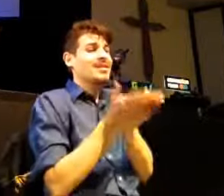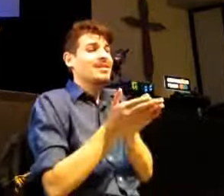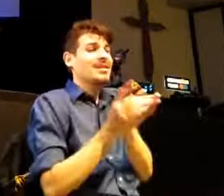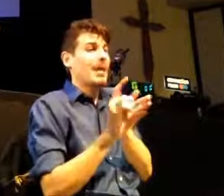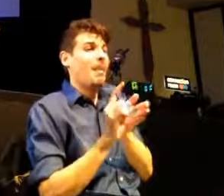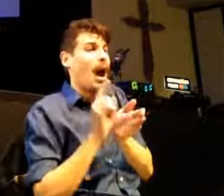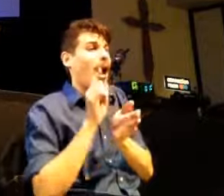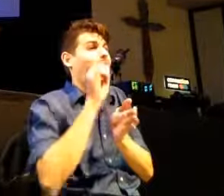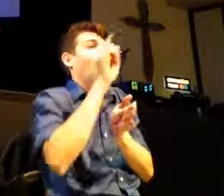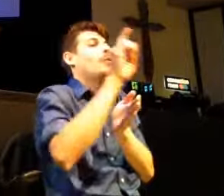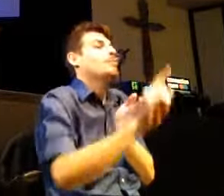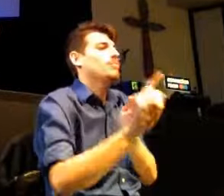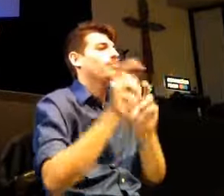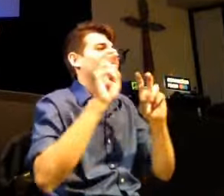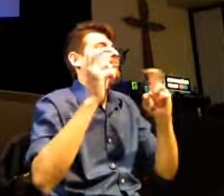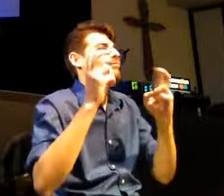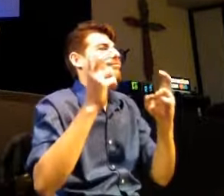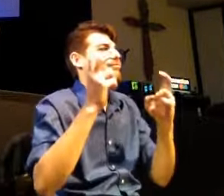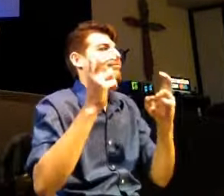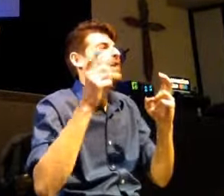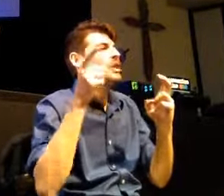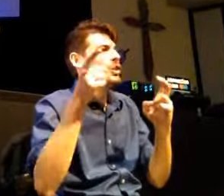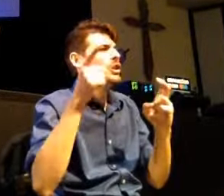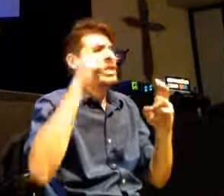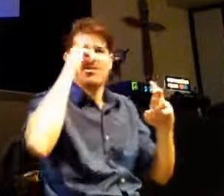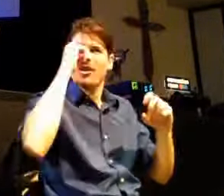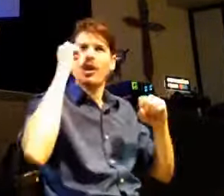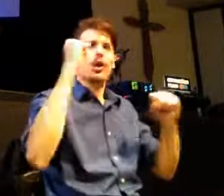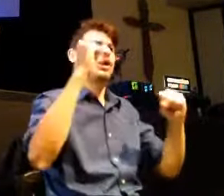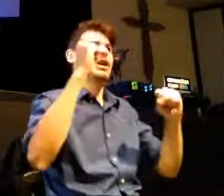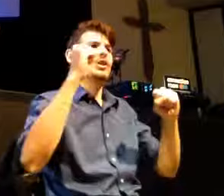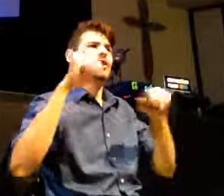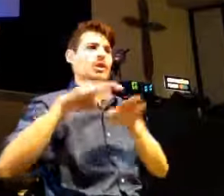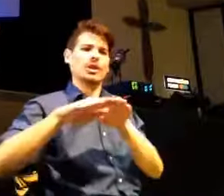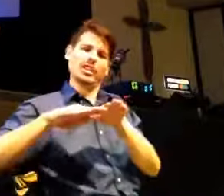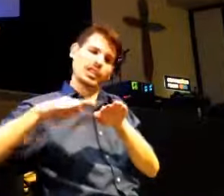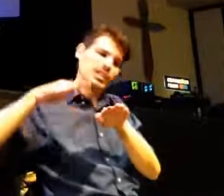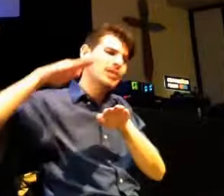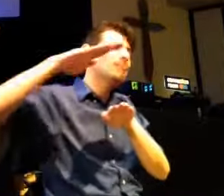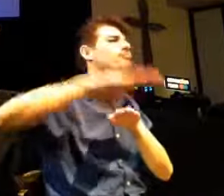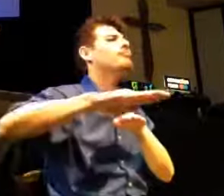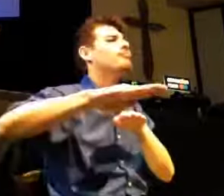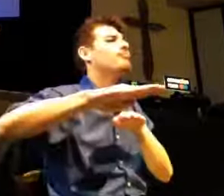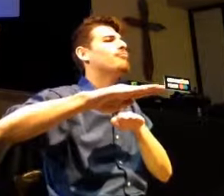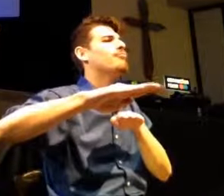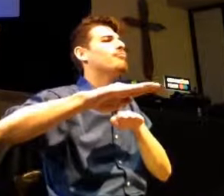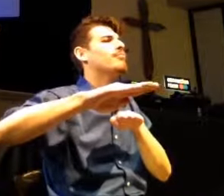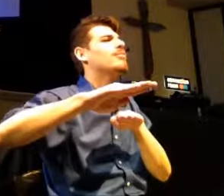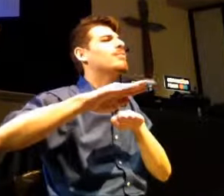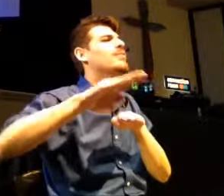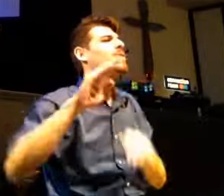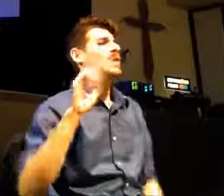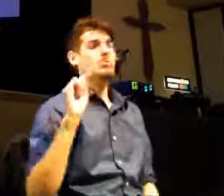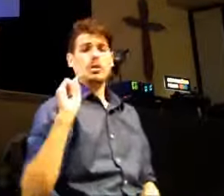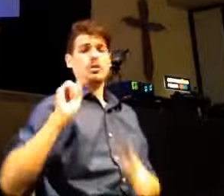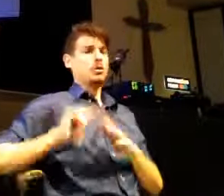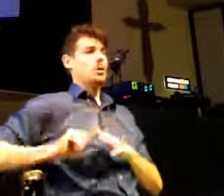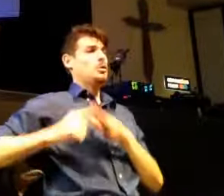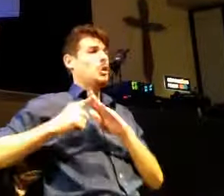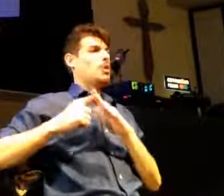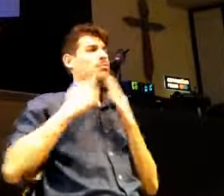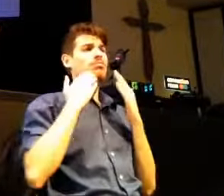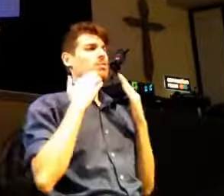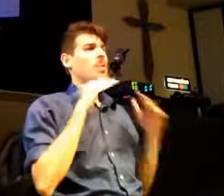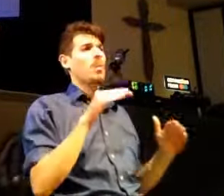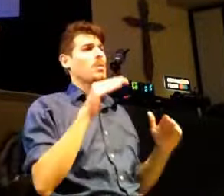I don't know how I'm going to do all of this in this moment, but it starts with having the courage to just get out of